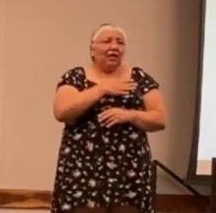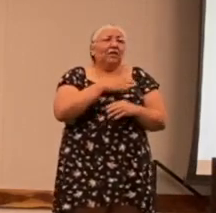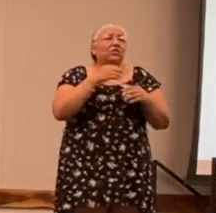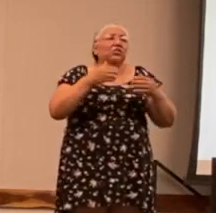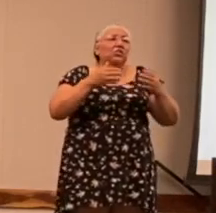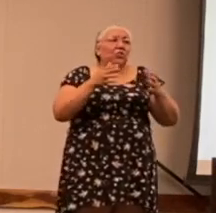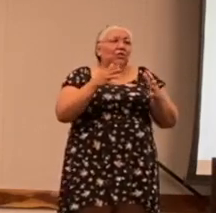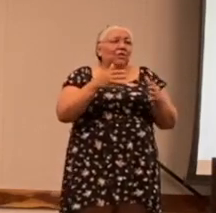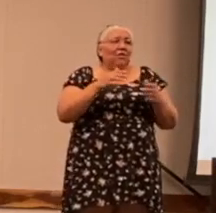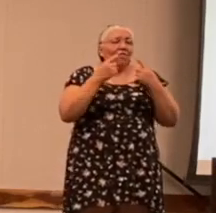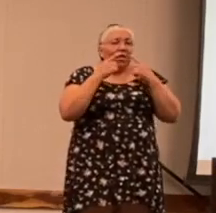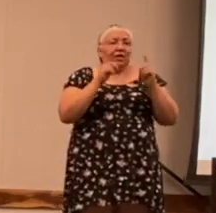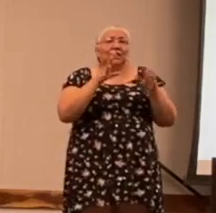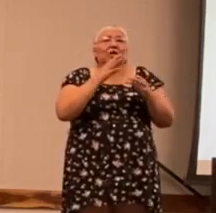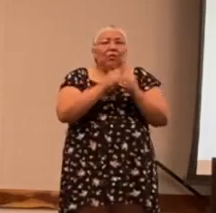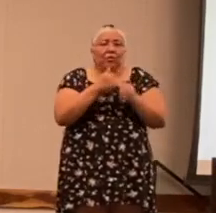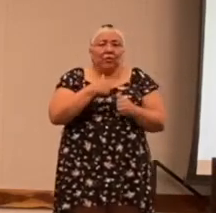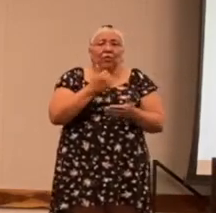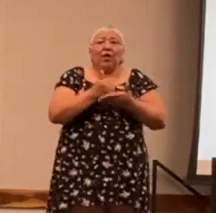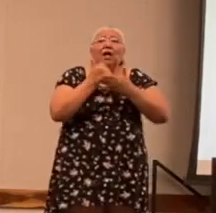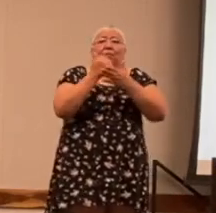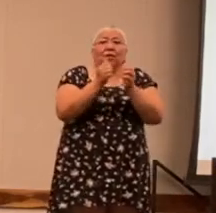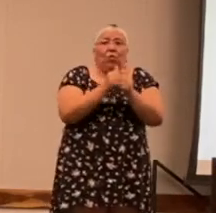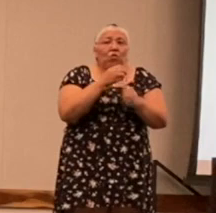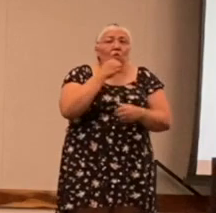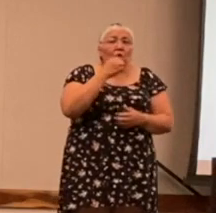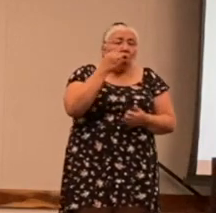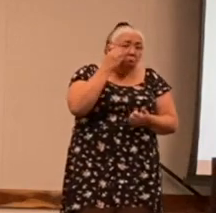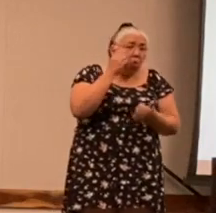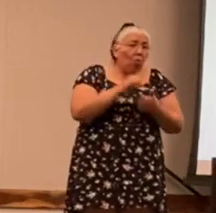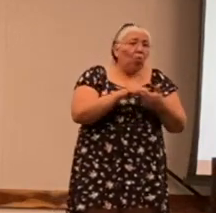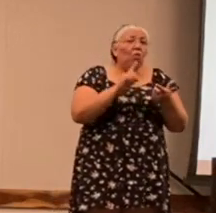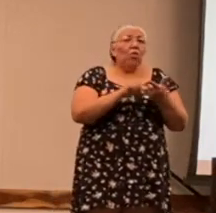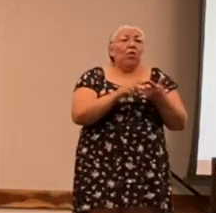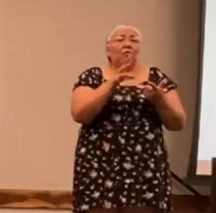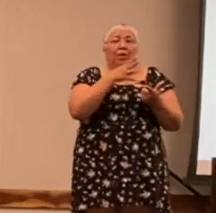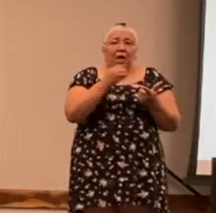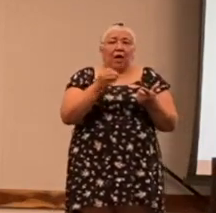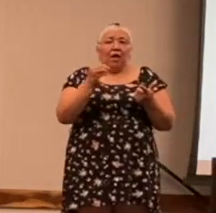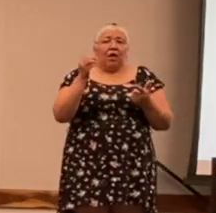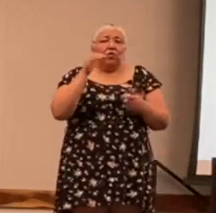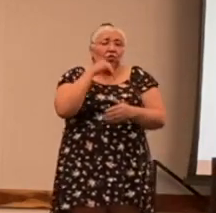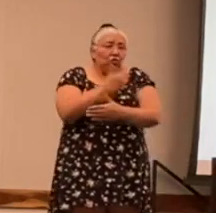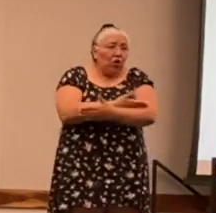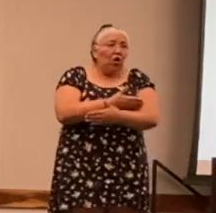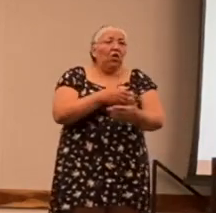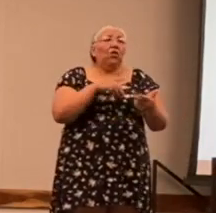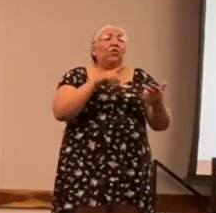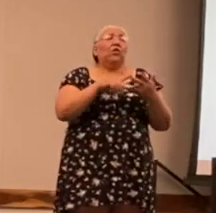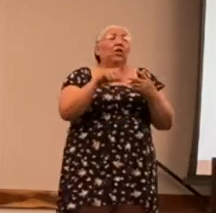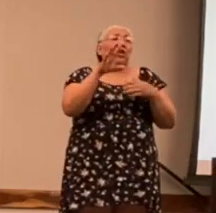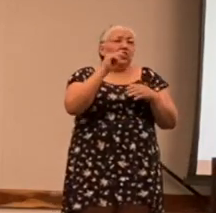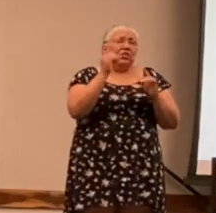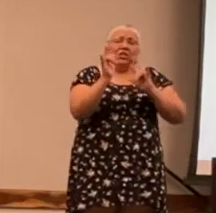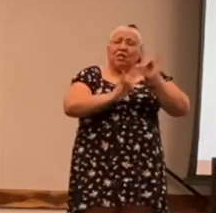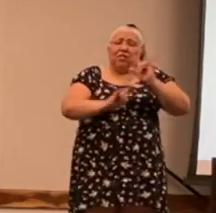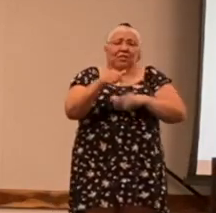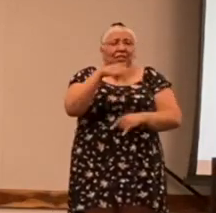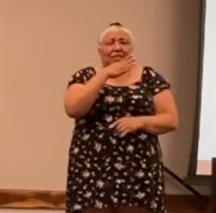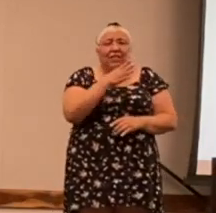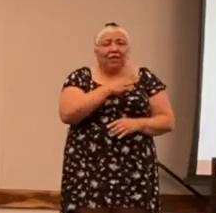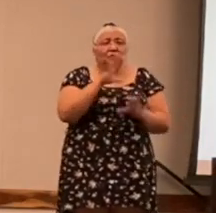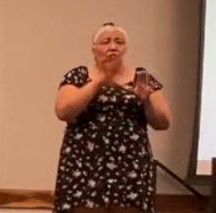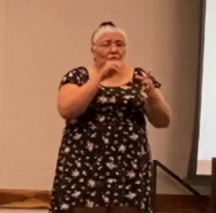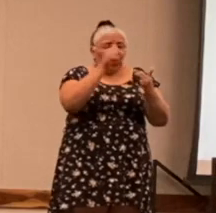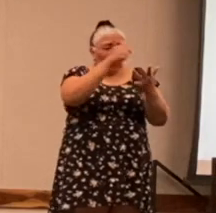up to me. And we were helping her with her home and her daughter. And we were just loving on her and